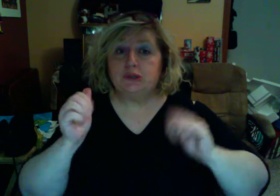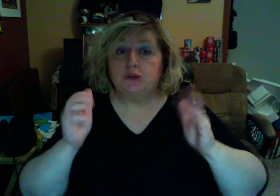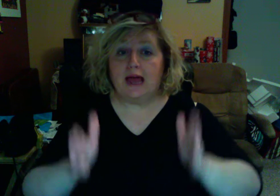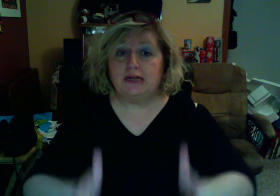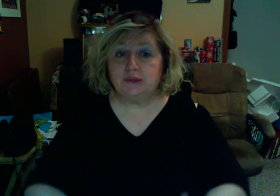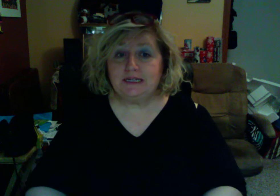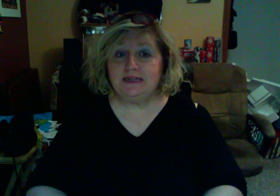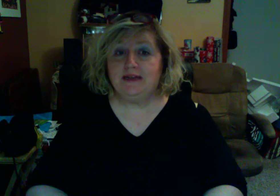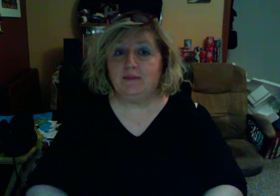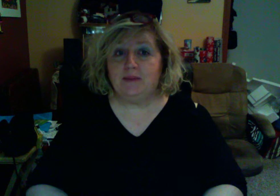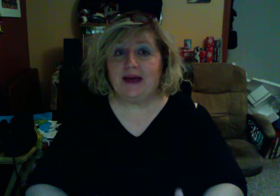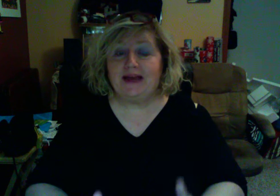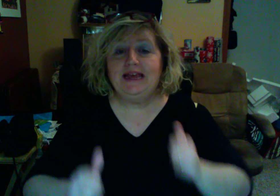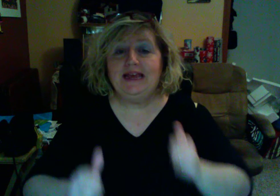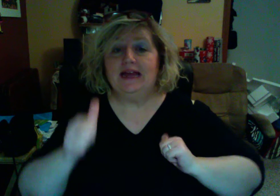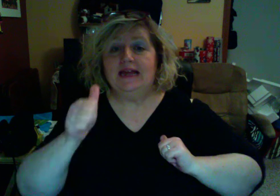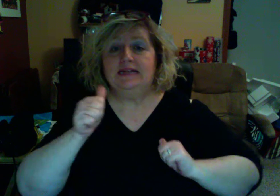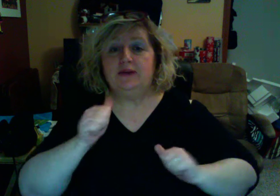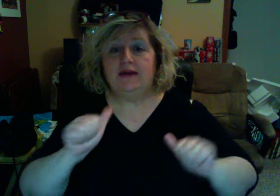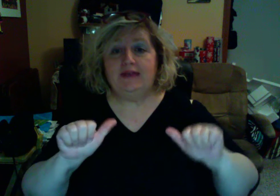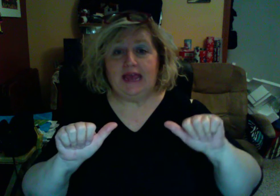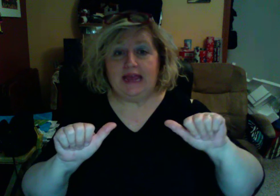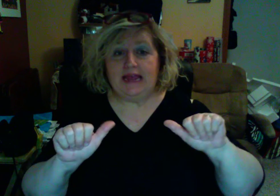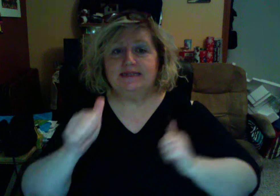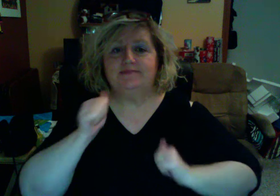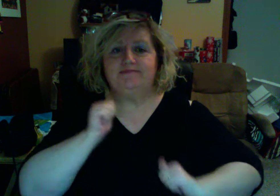or actress. You give them the body. So you have the A's.